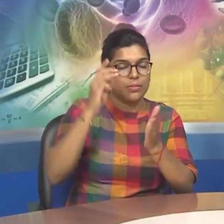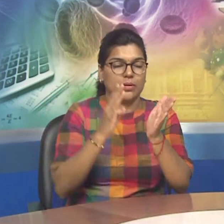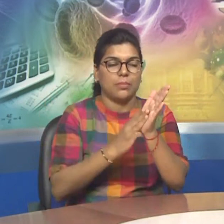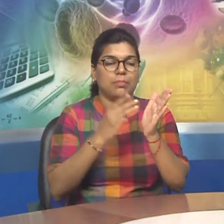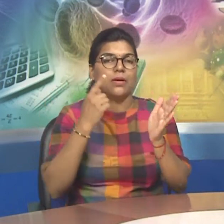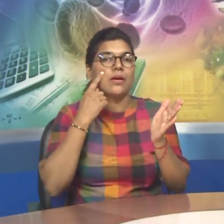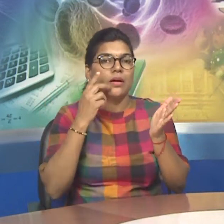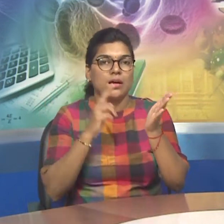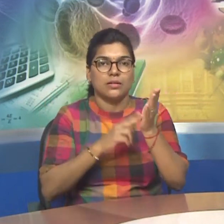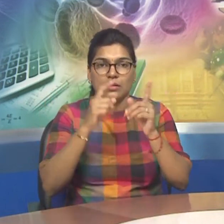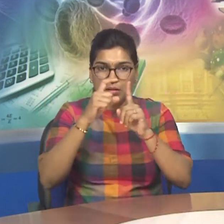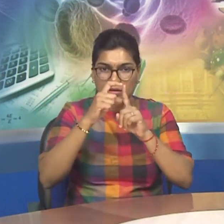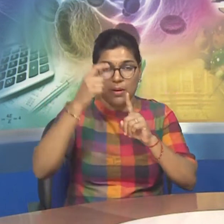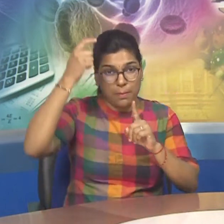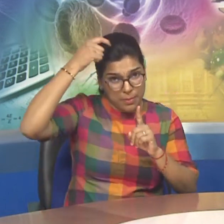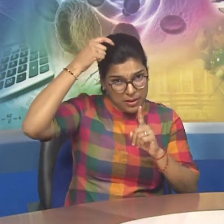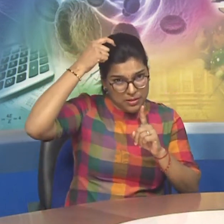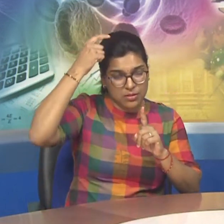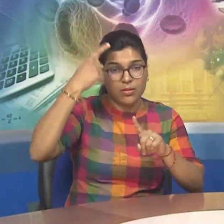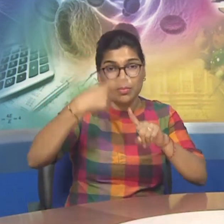mind and heart.